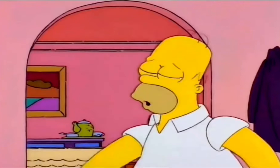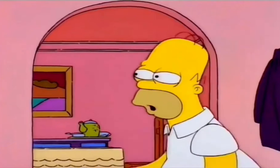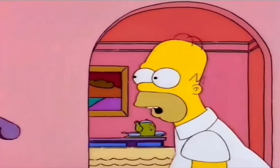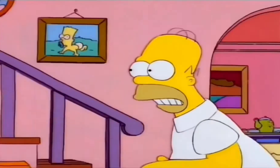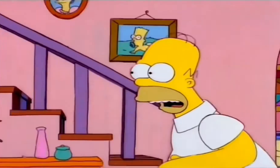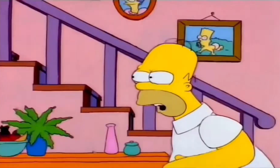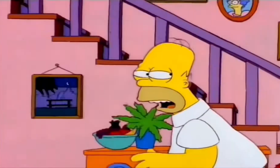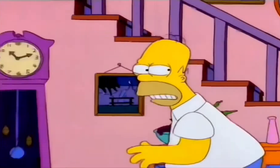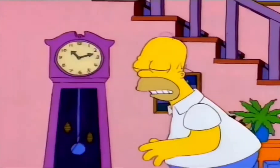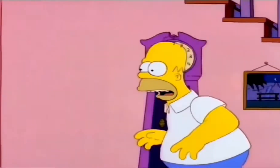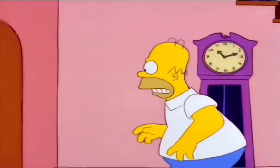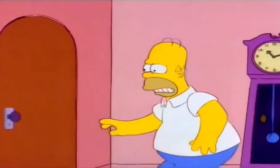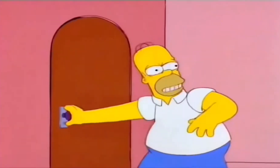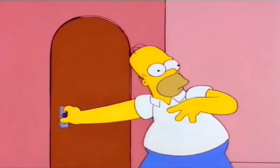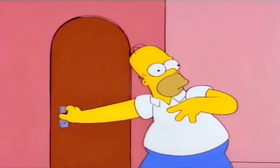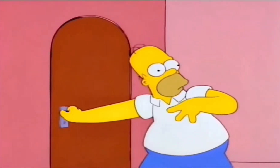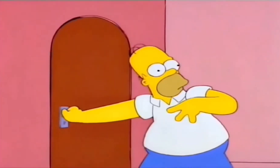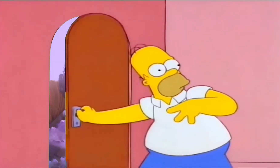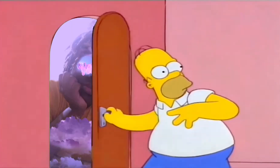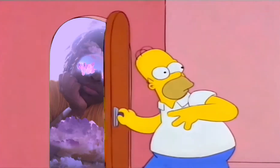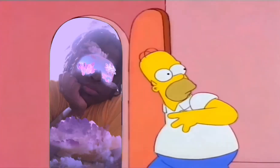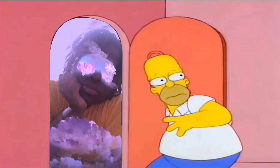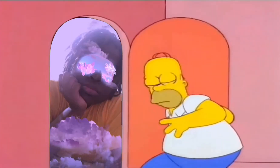Better write this one out in the closet.